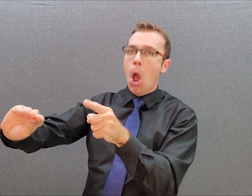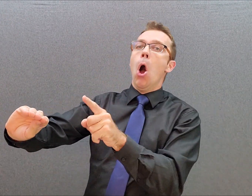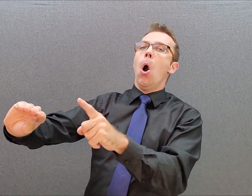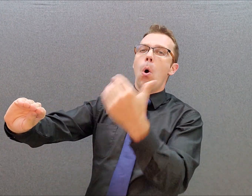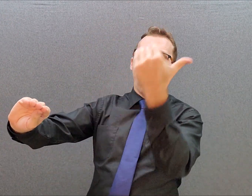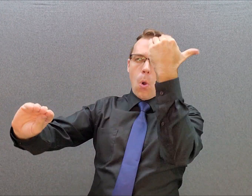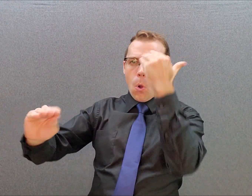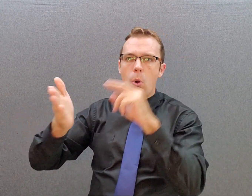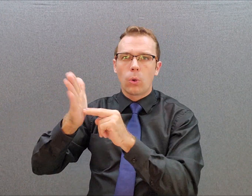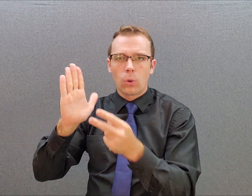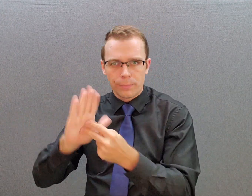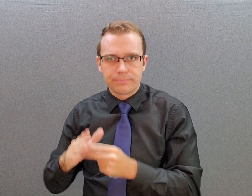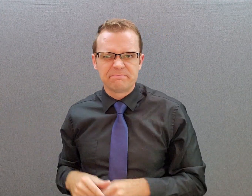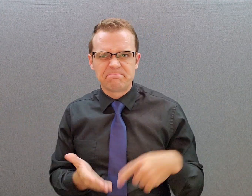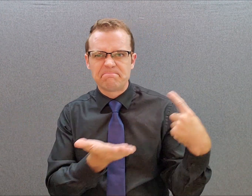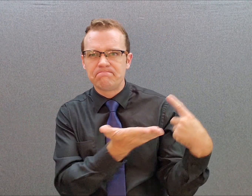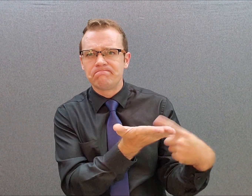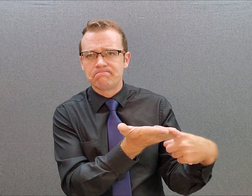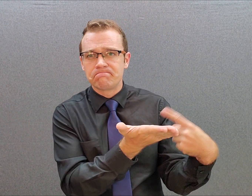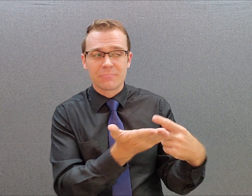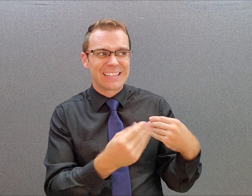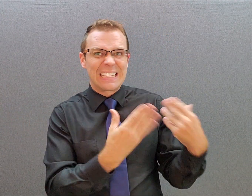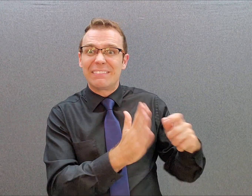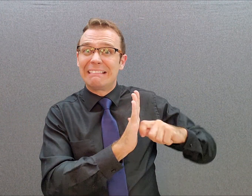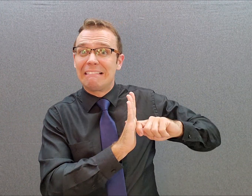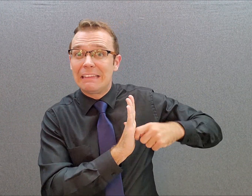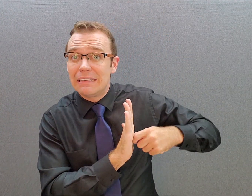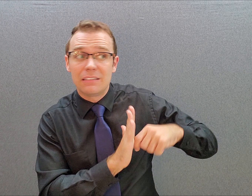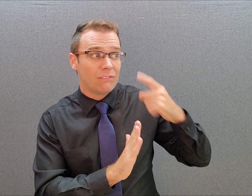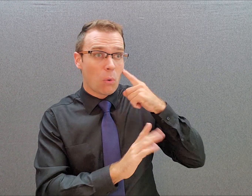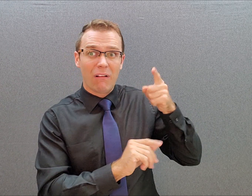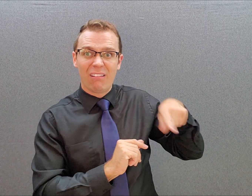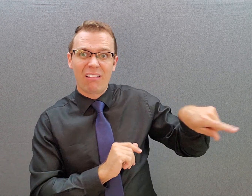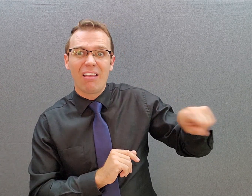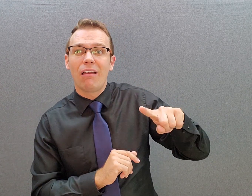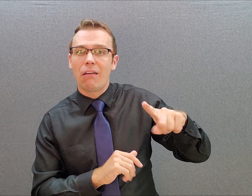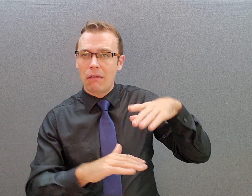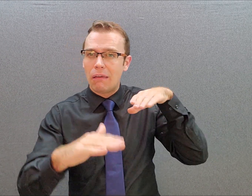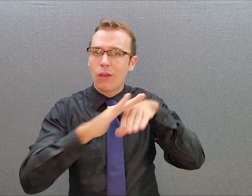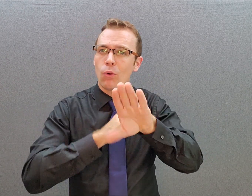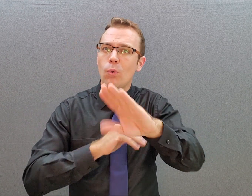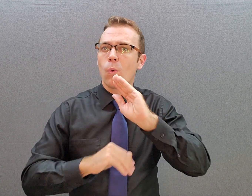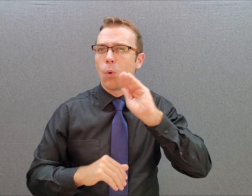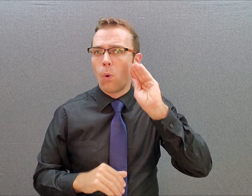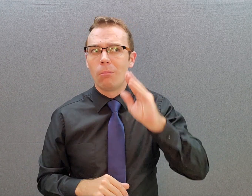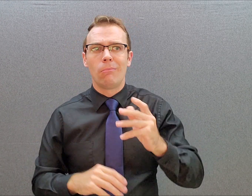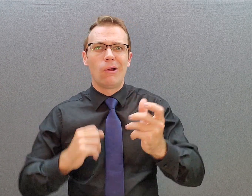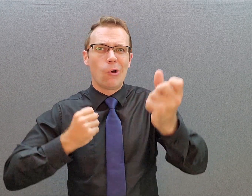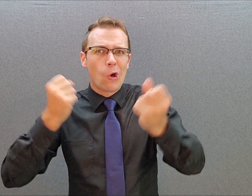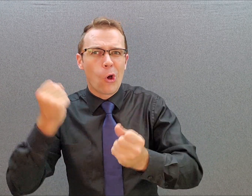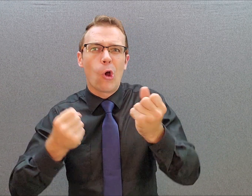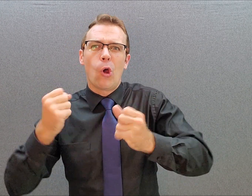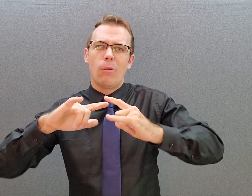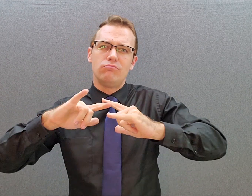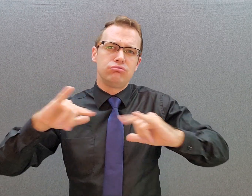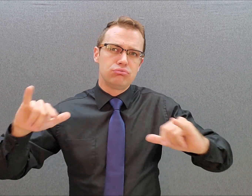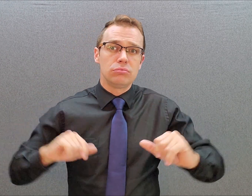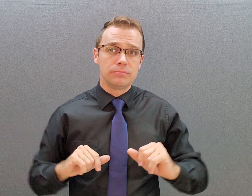your network all the necessary keys they may need to get into your home, car, etc. Show